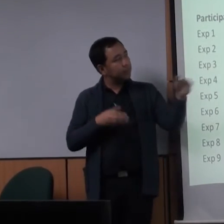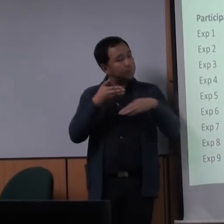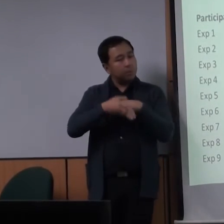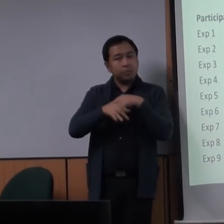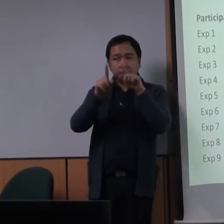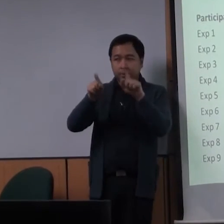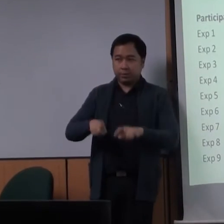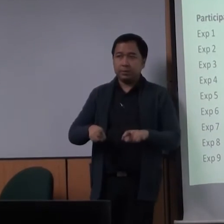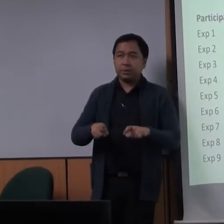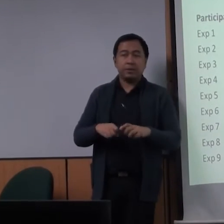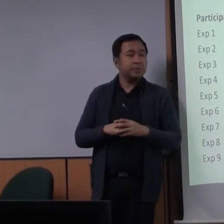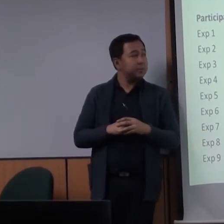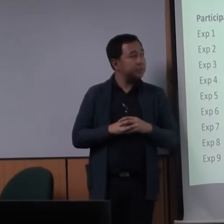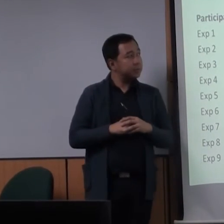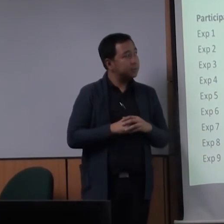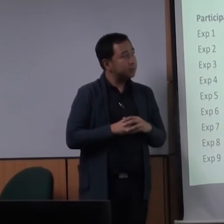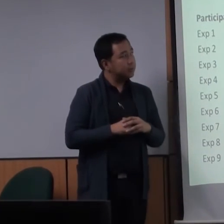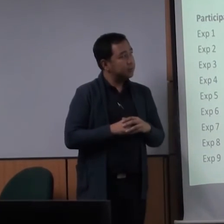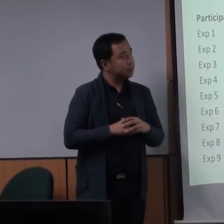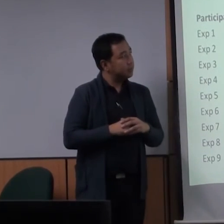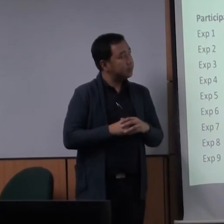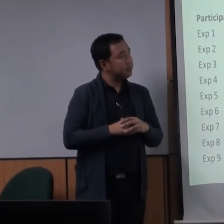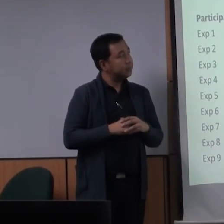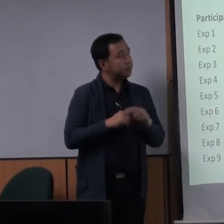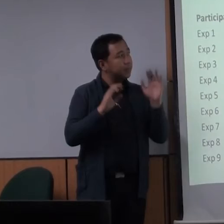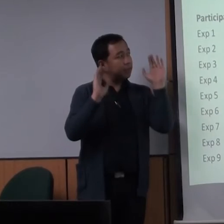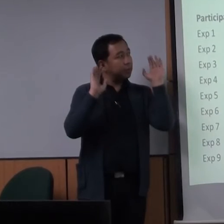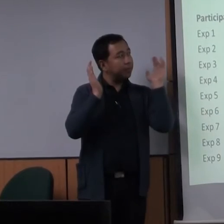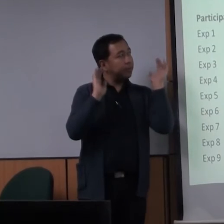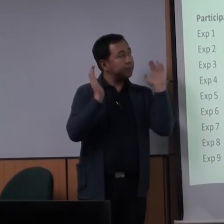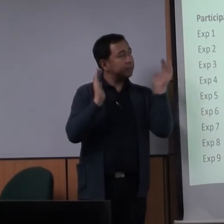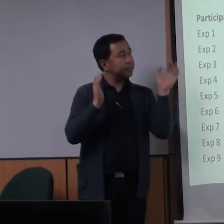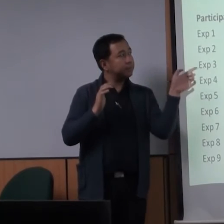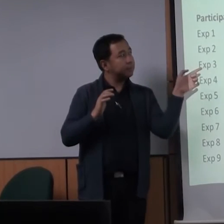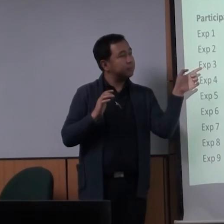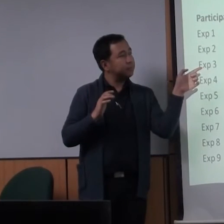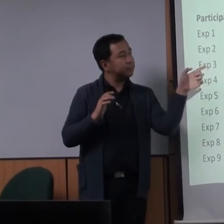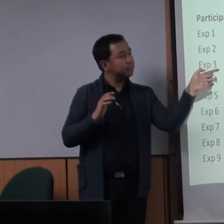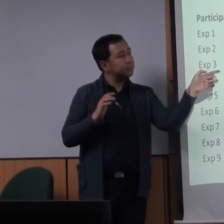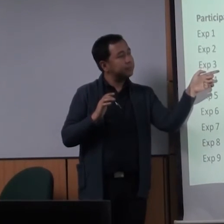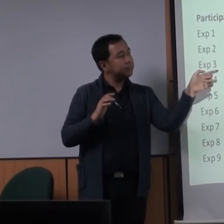the post-test. And comparing the two,